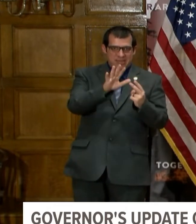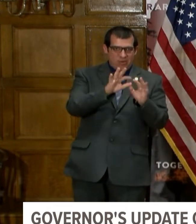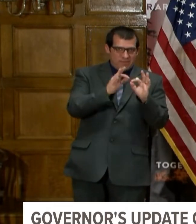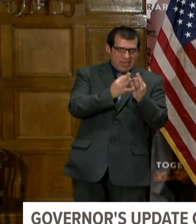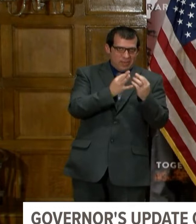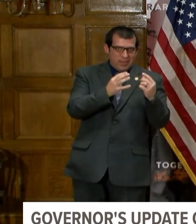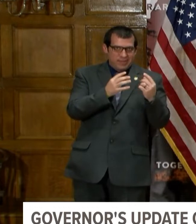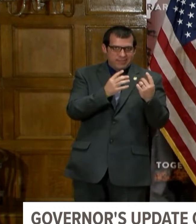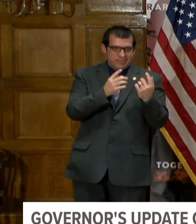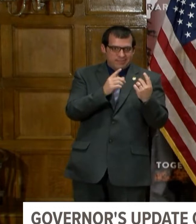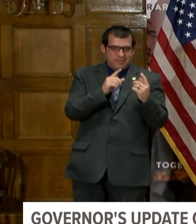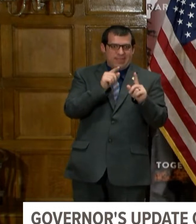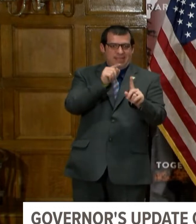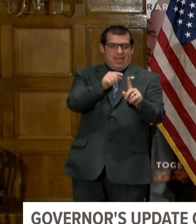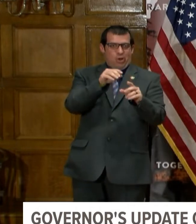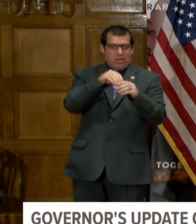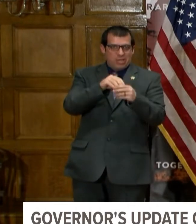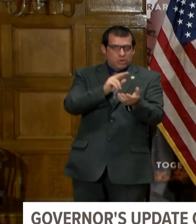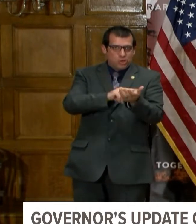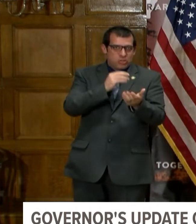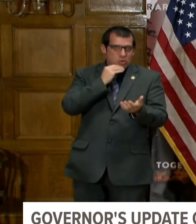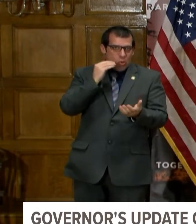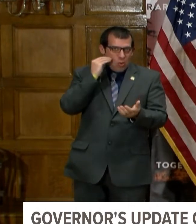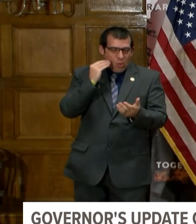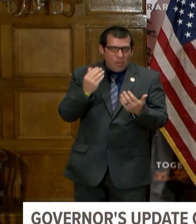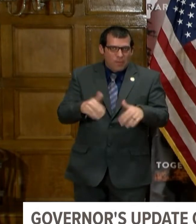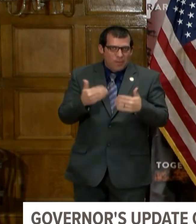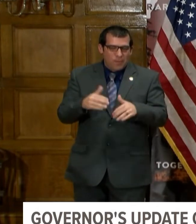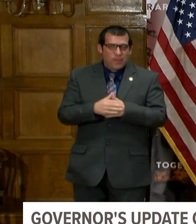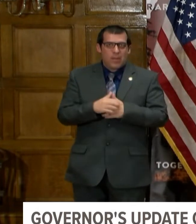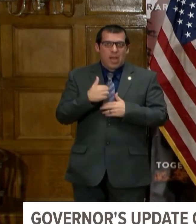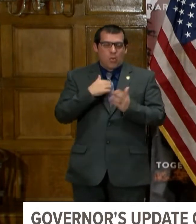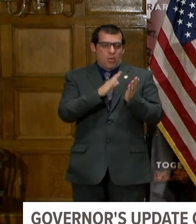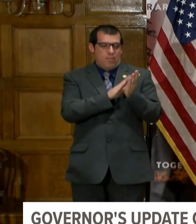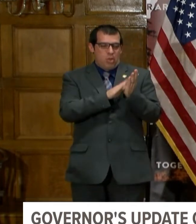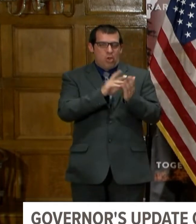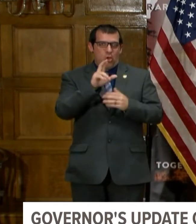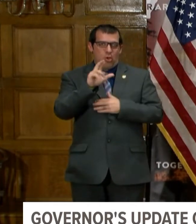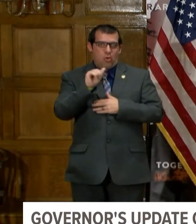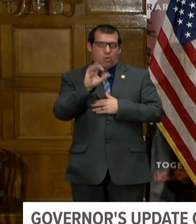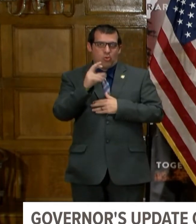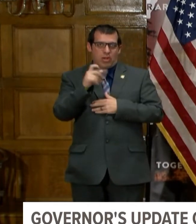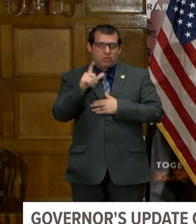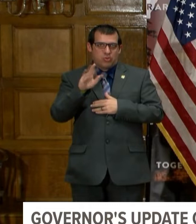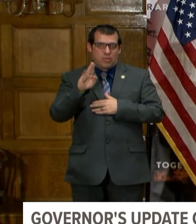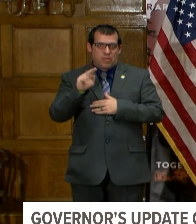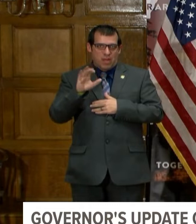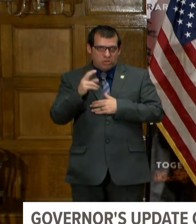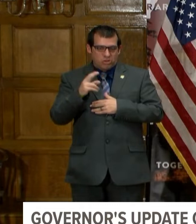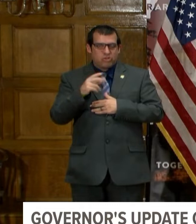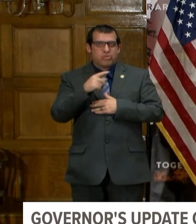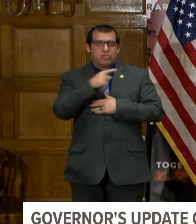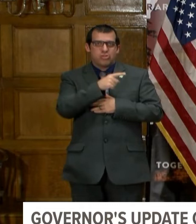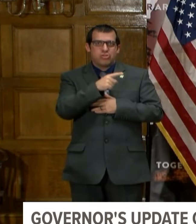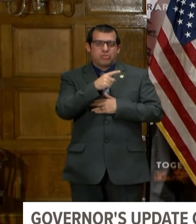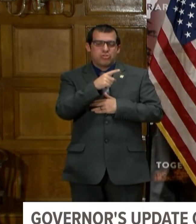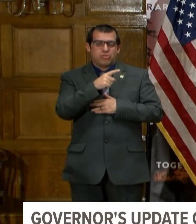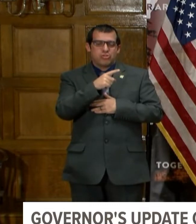a long-term care facility. And I want to applaud again Rachel Bunch, the Arkansas